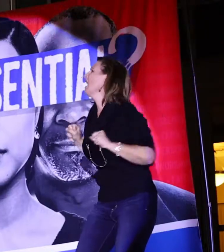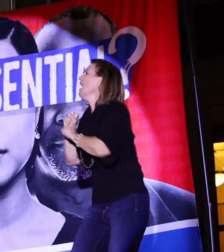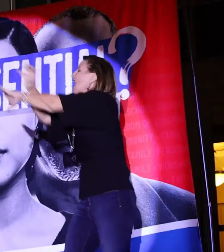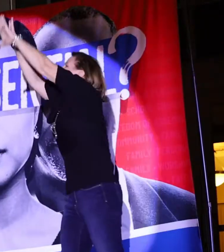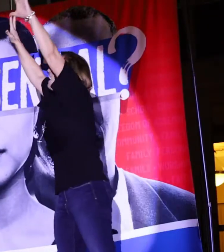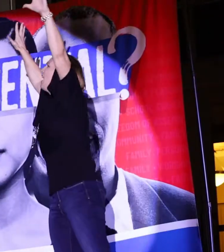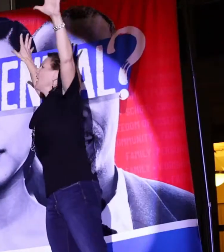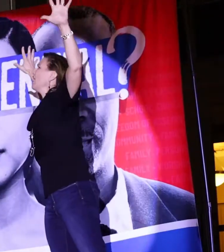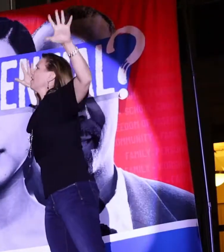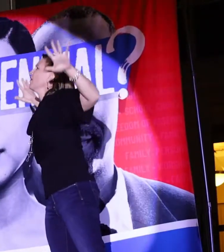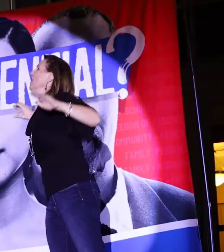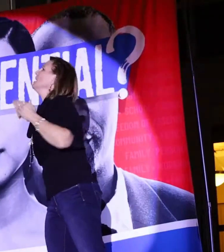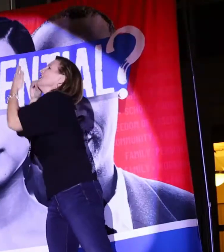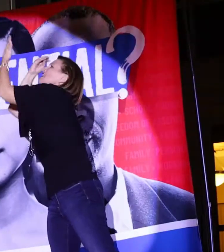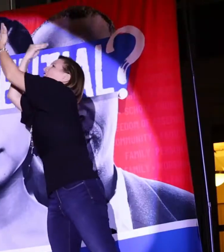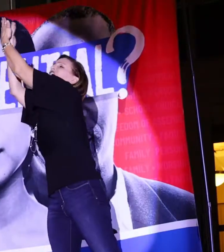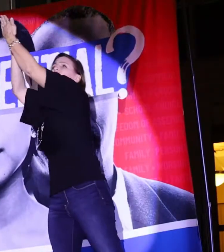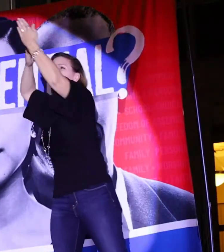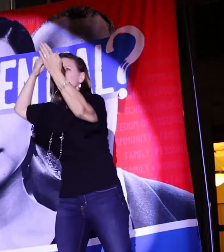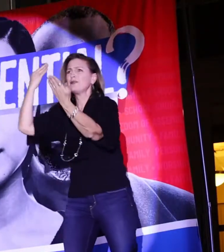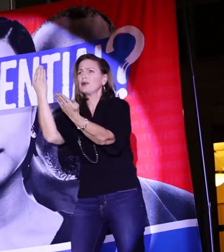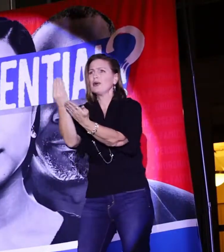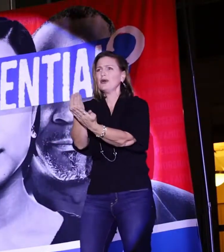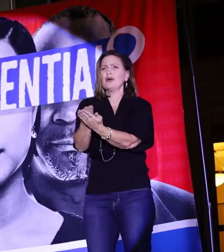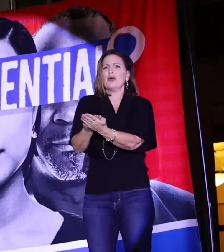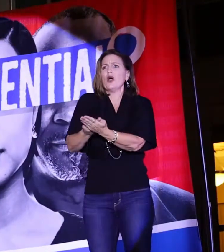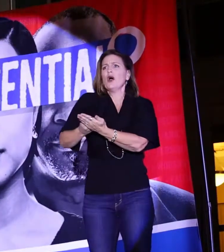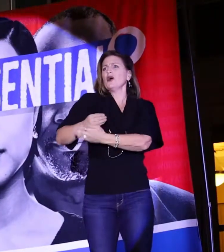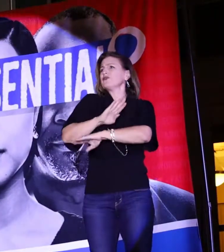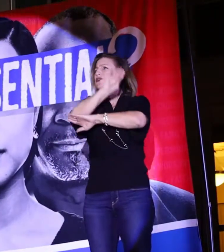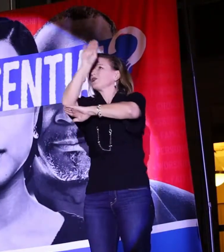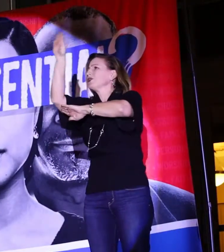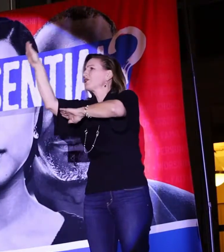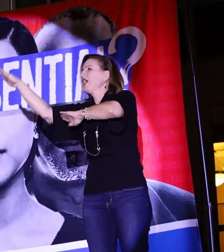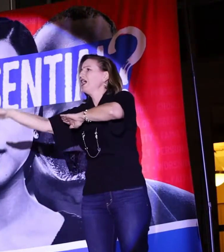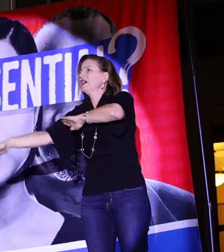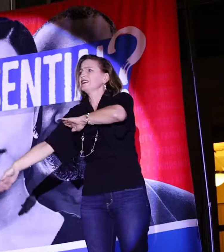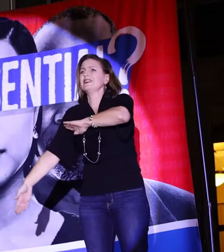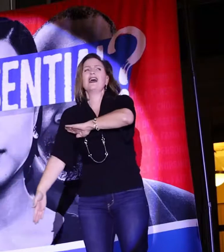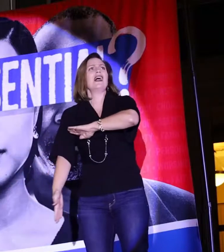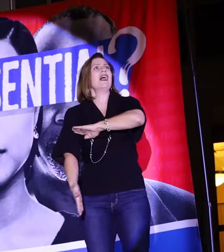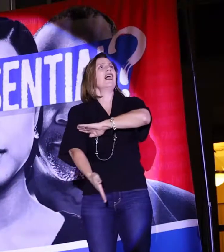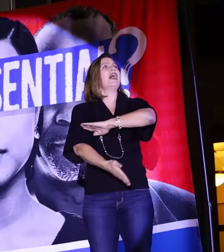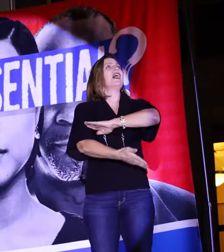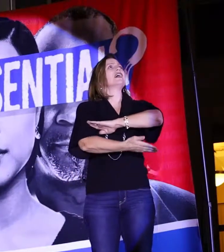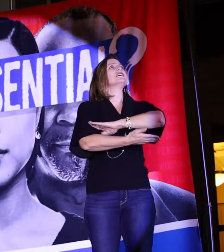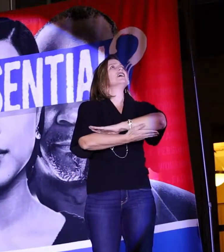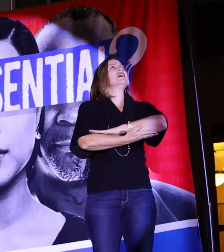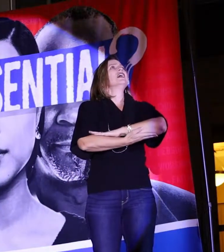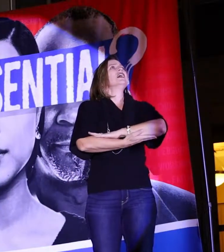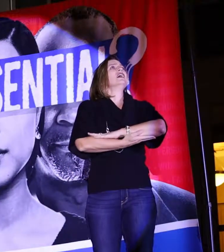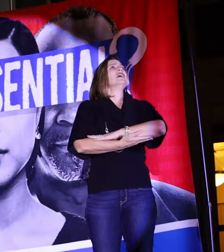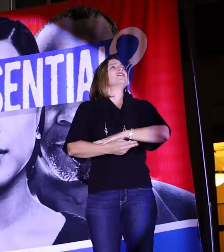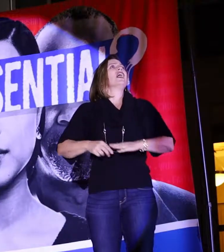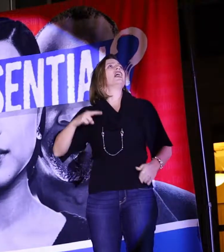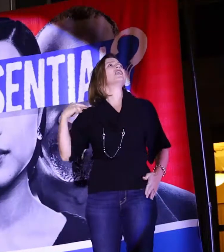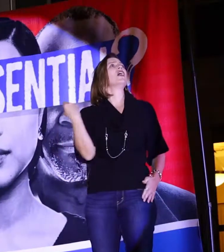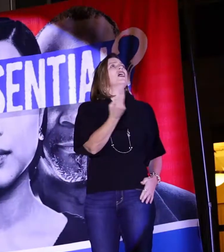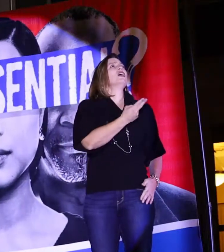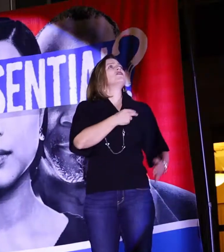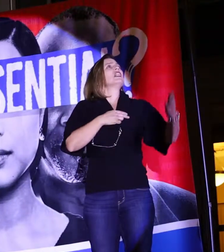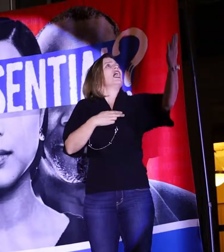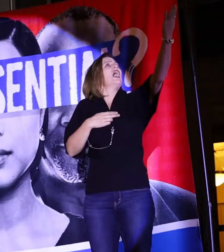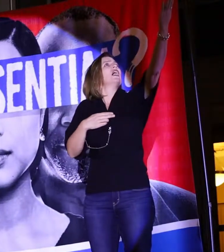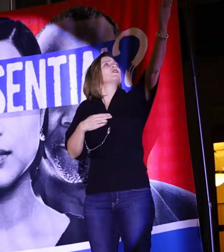in air, gave proof through the night that